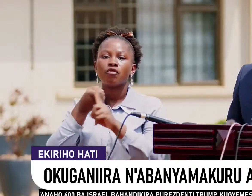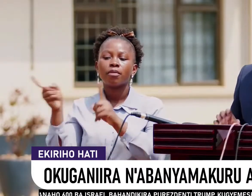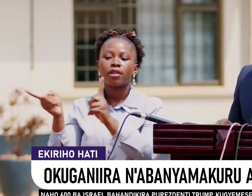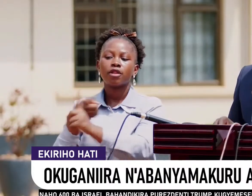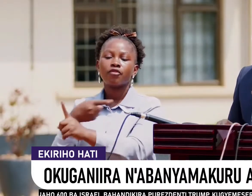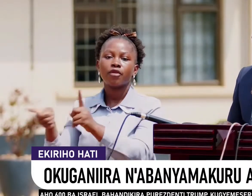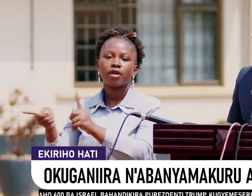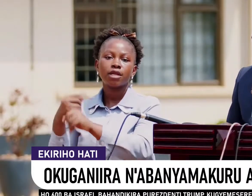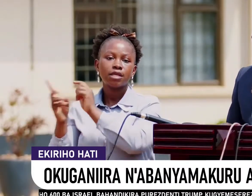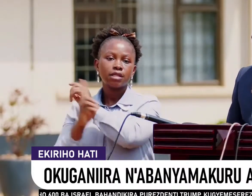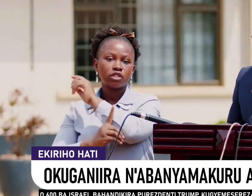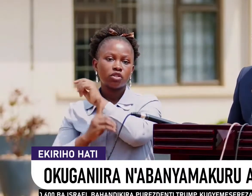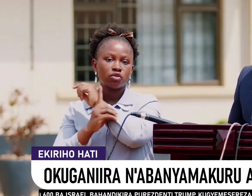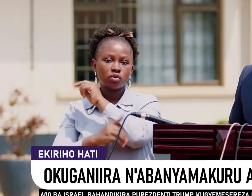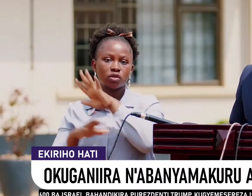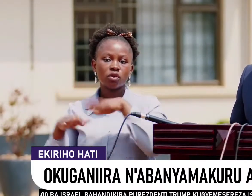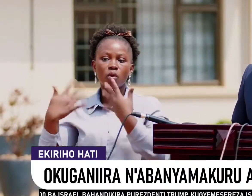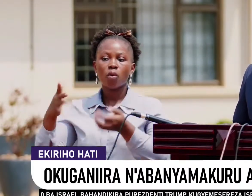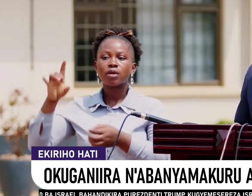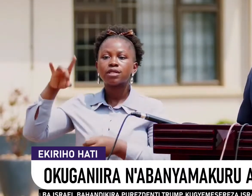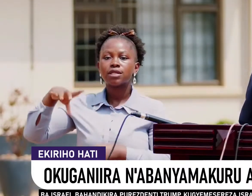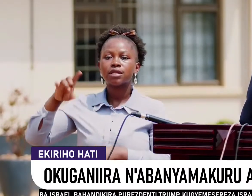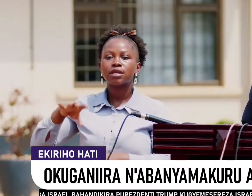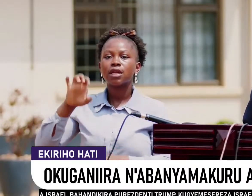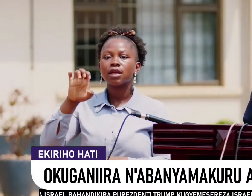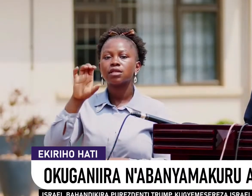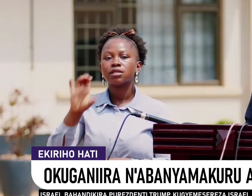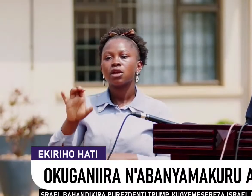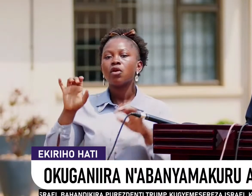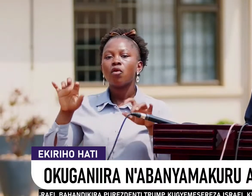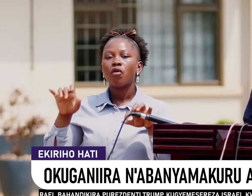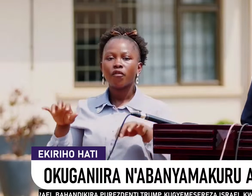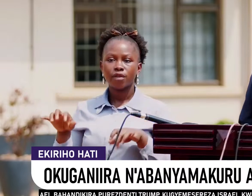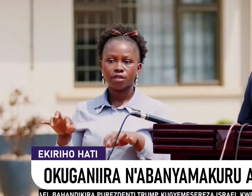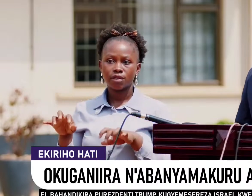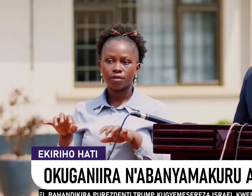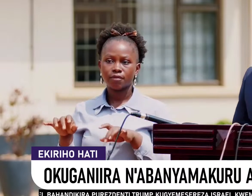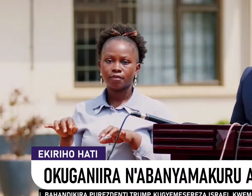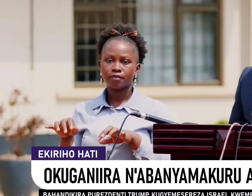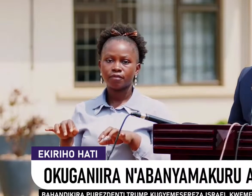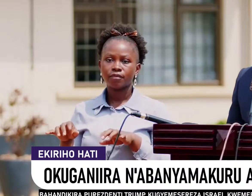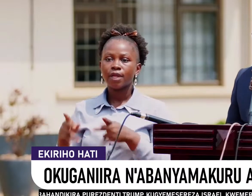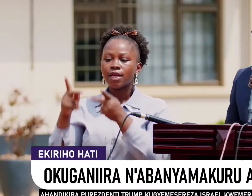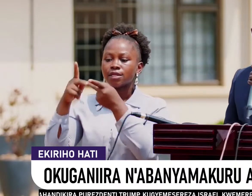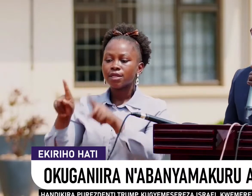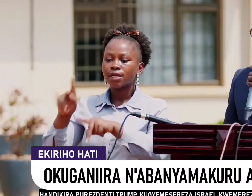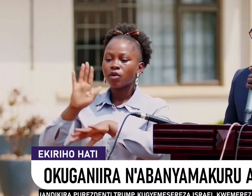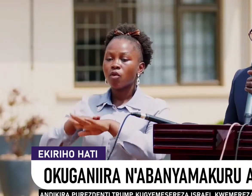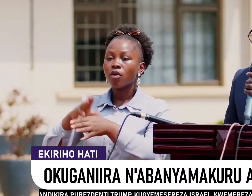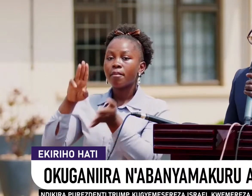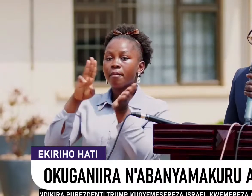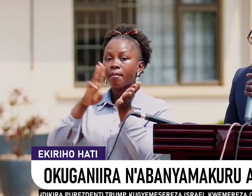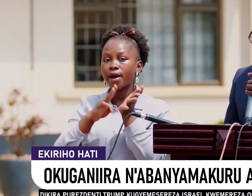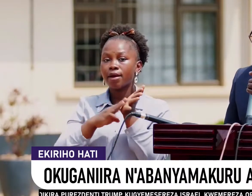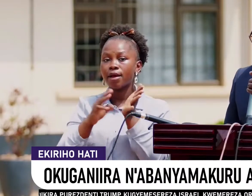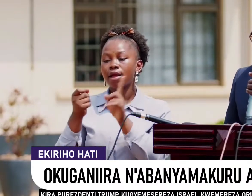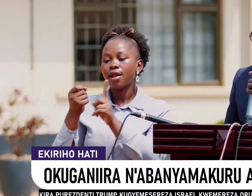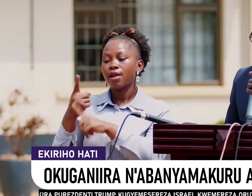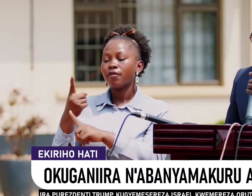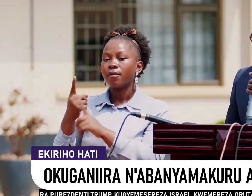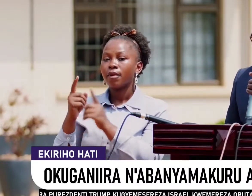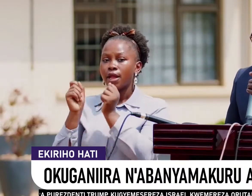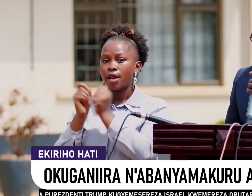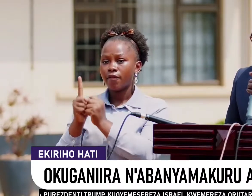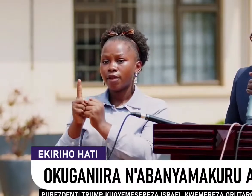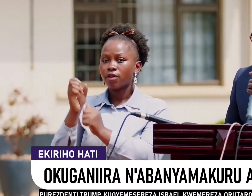respective district or city electoral commission offices starting on Monday 11th of